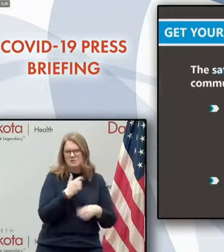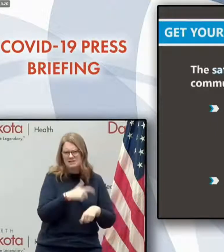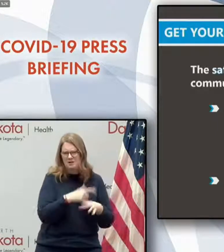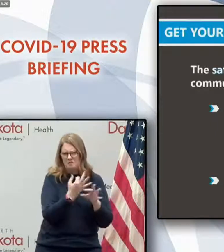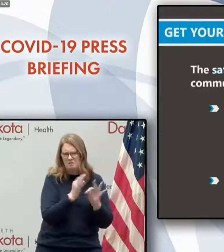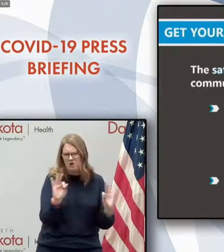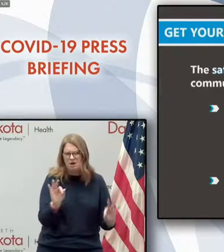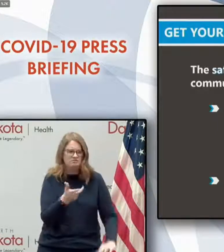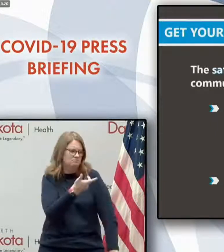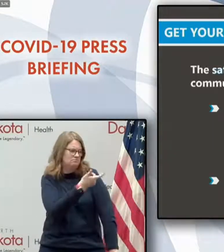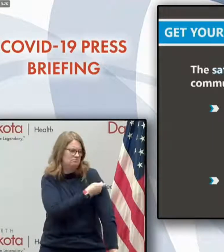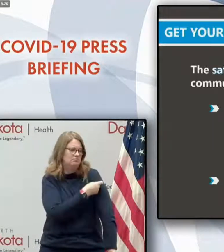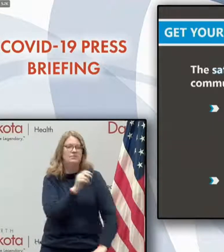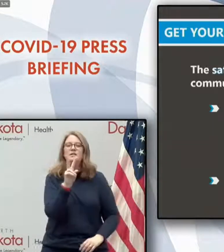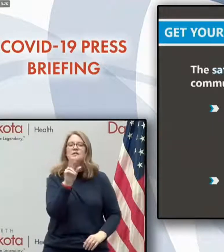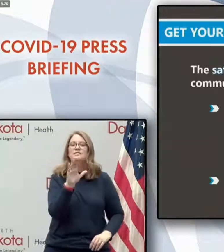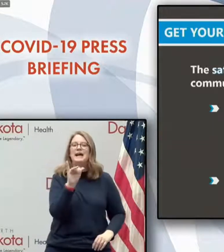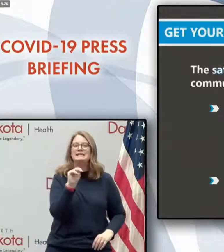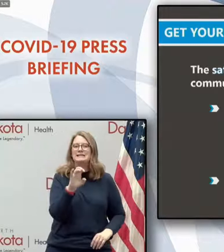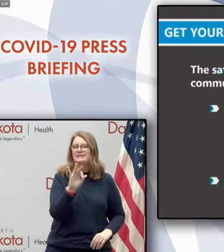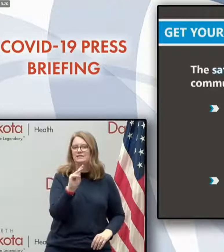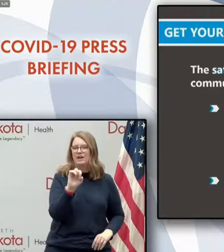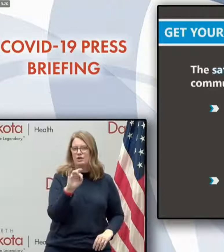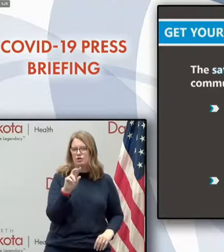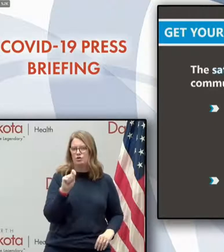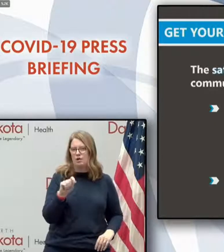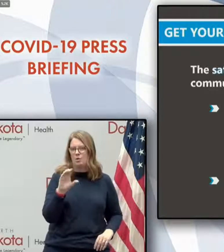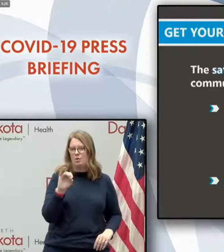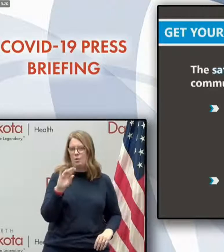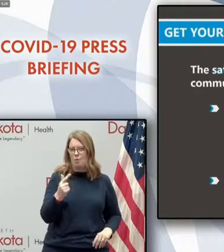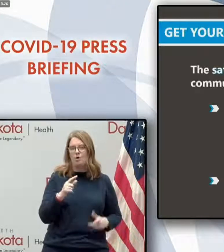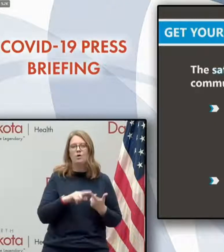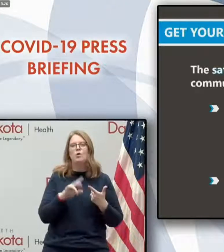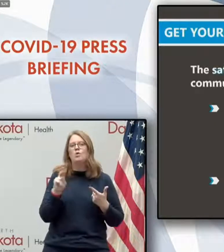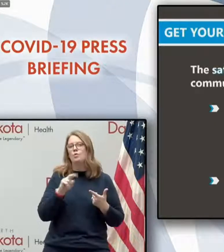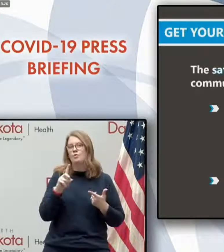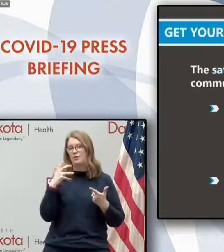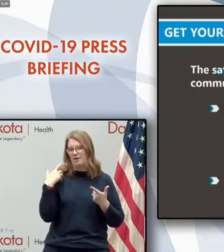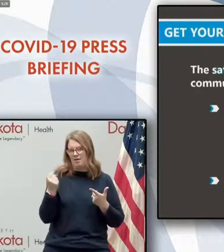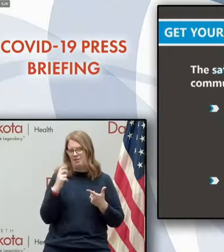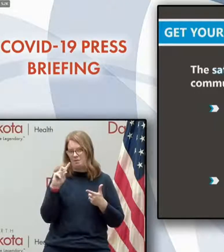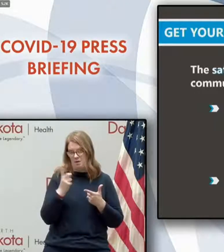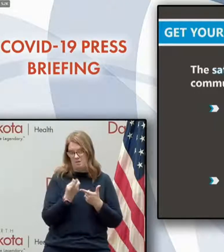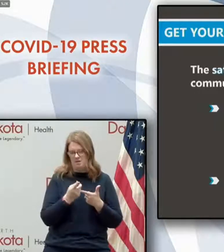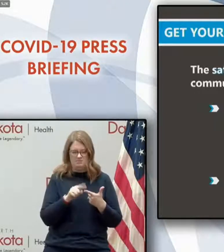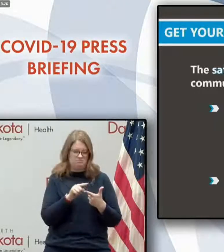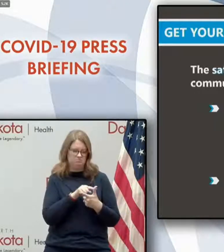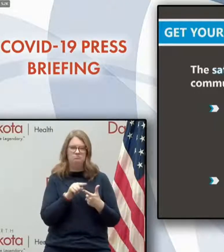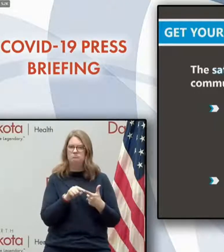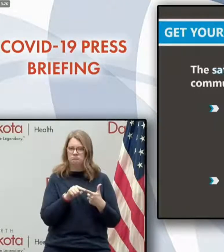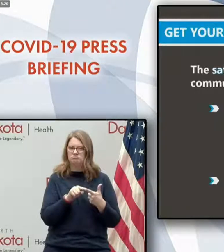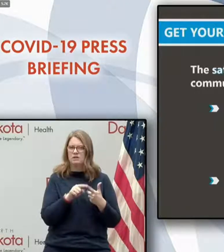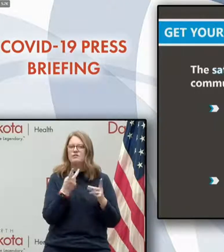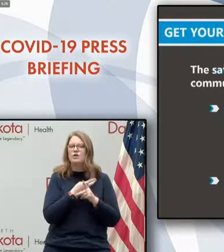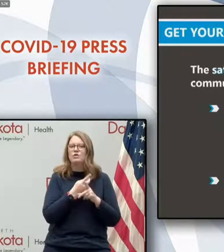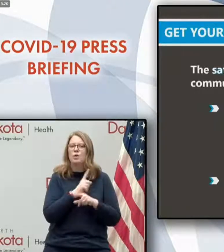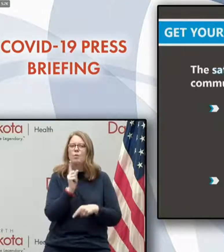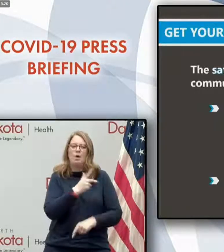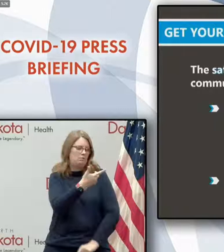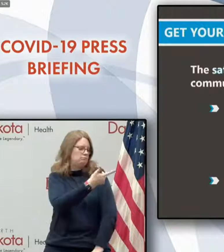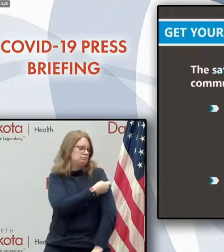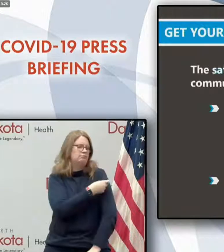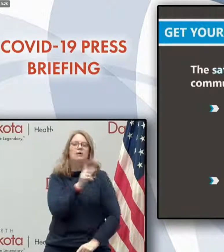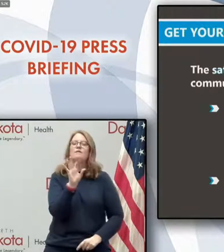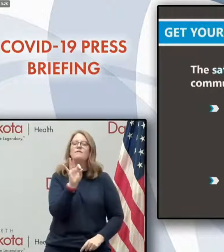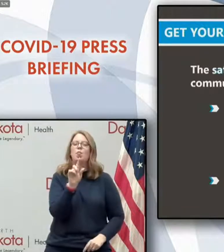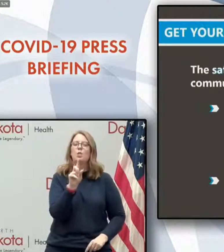you can go to vaccinefinder.org or the North Dakota Health Department, and you can find out where and how you can can get a healthier flu